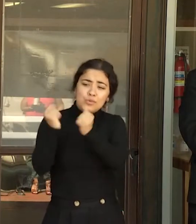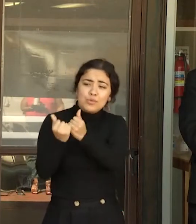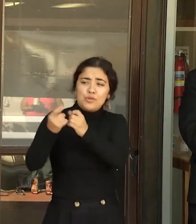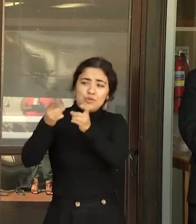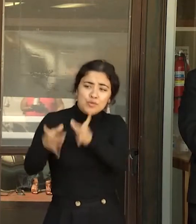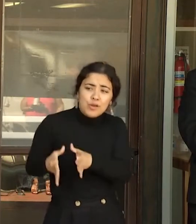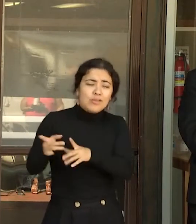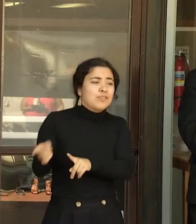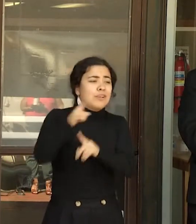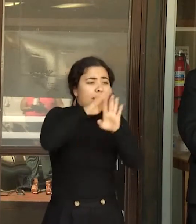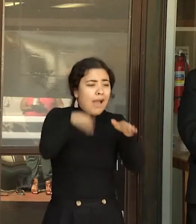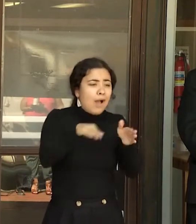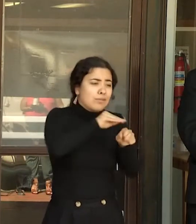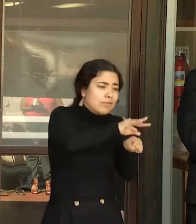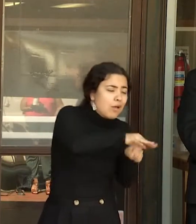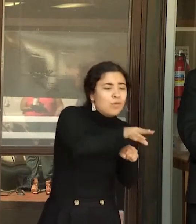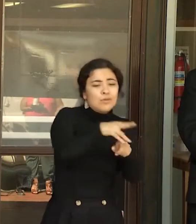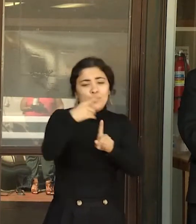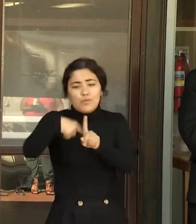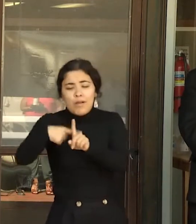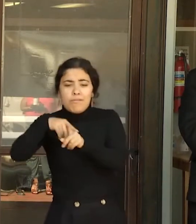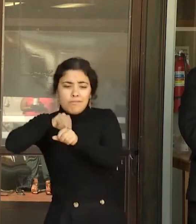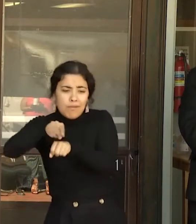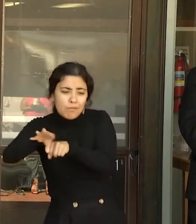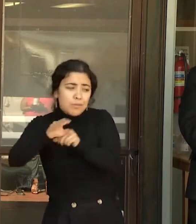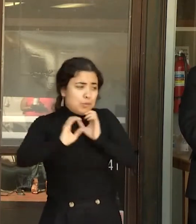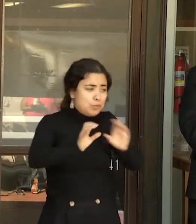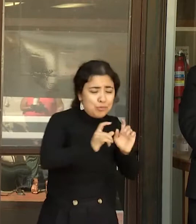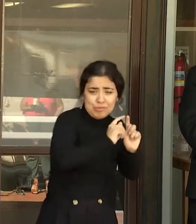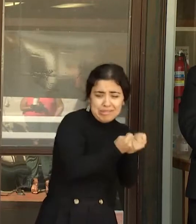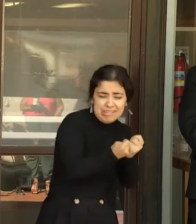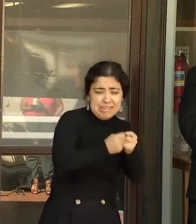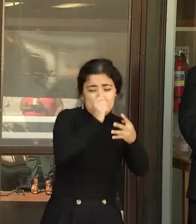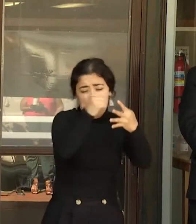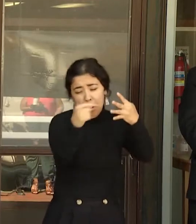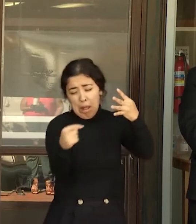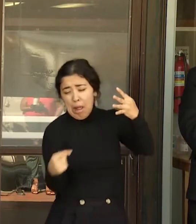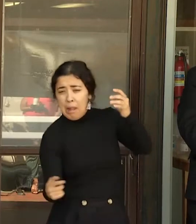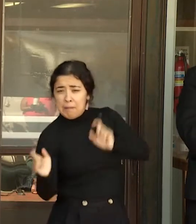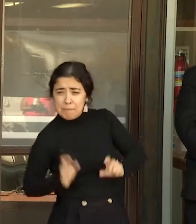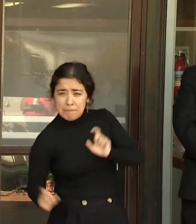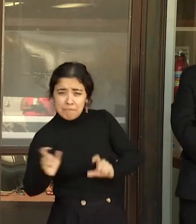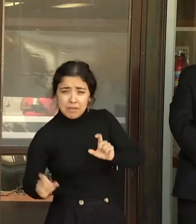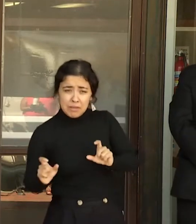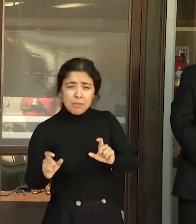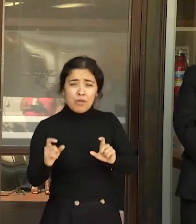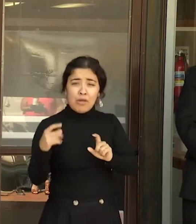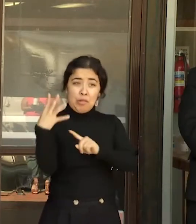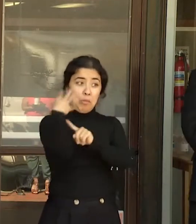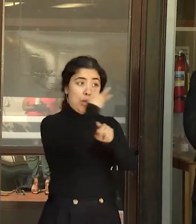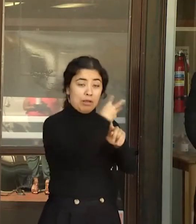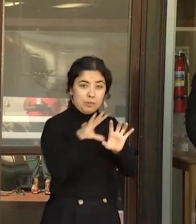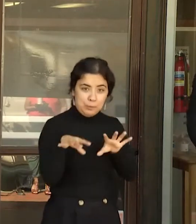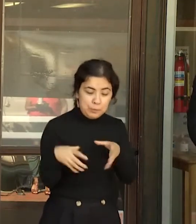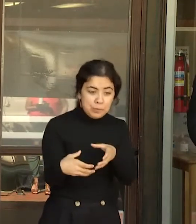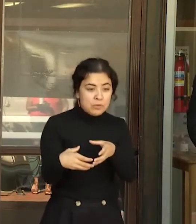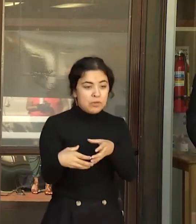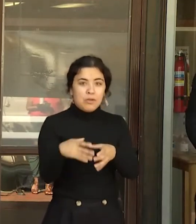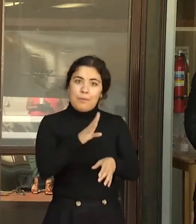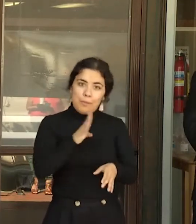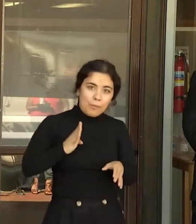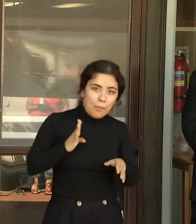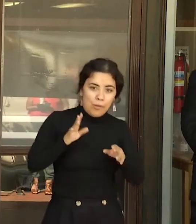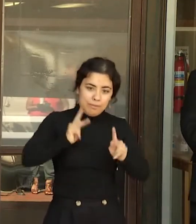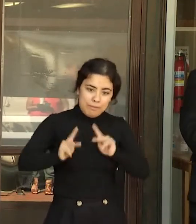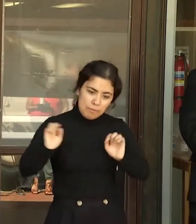renter counselors, with my communications team, my communications consultant, the press card group, our board members, they're here.